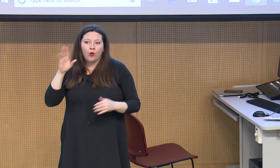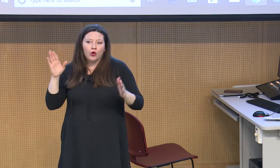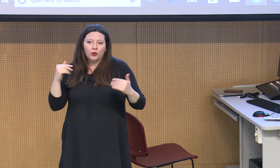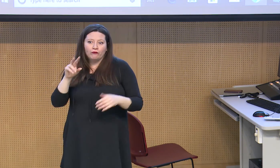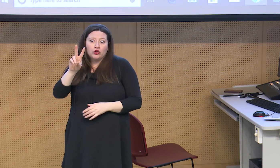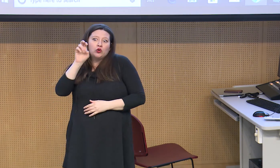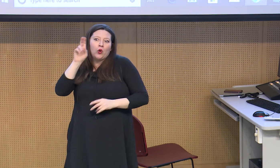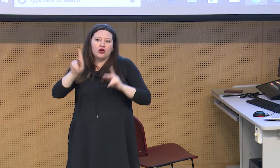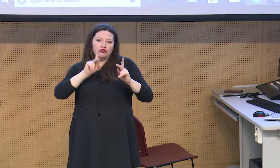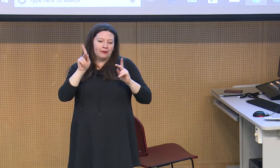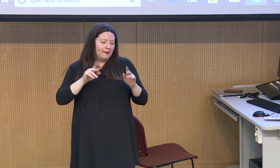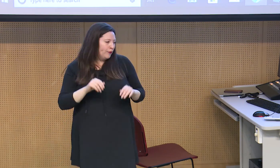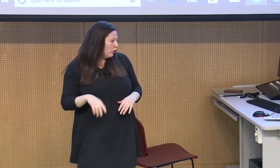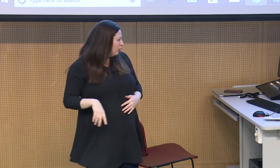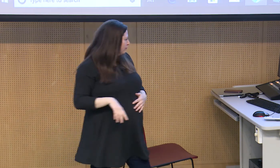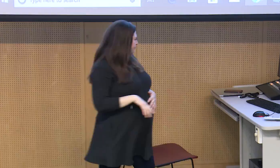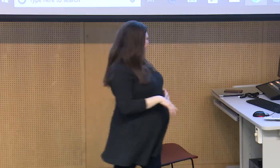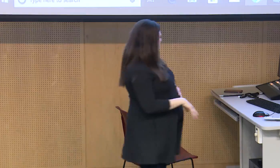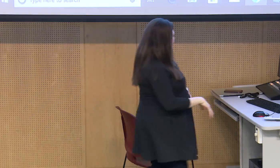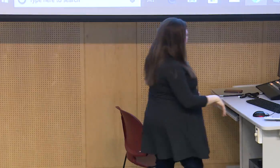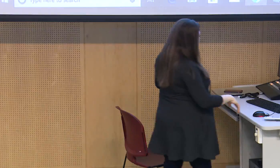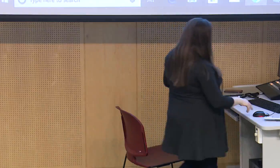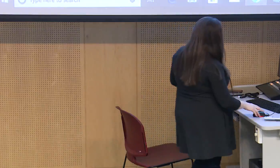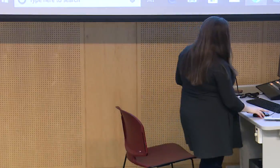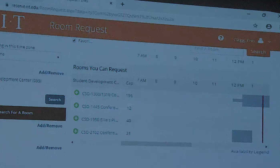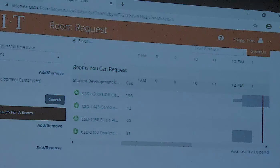and you need a room that'll fit that many folks.